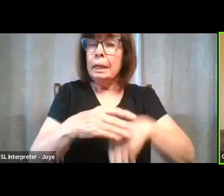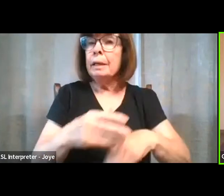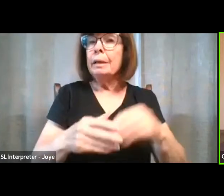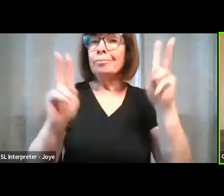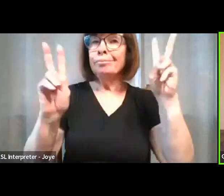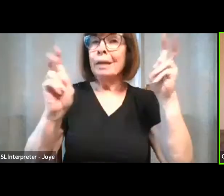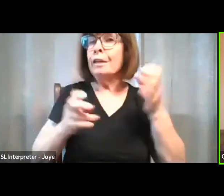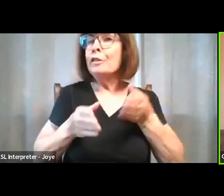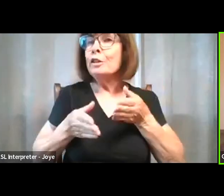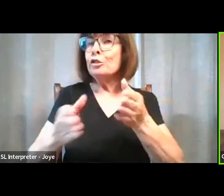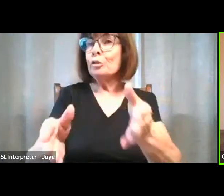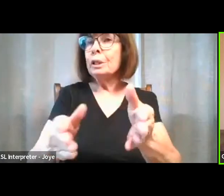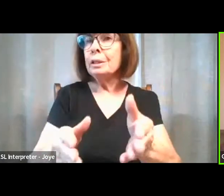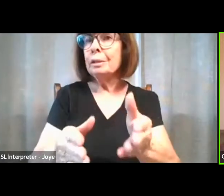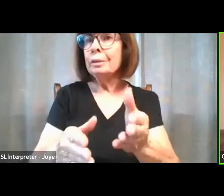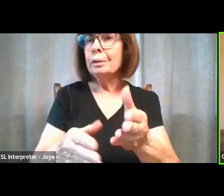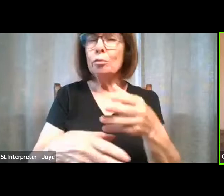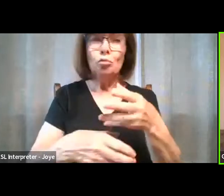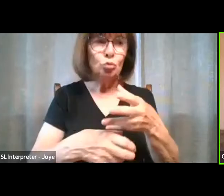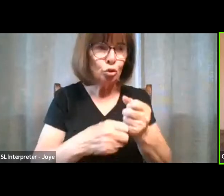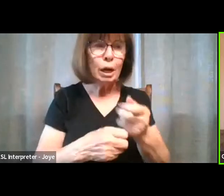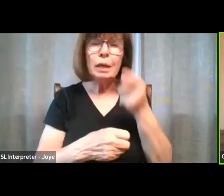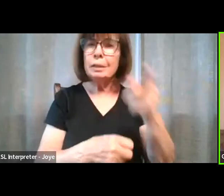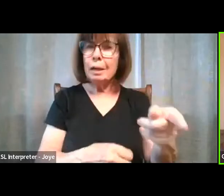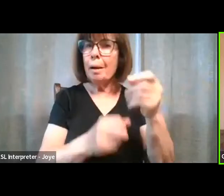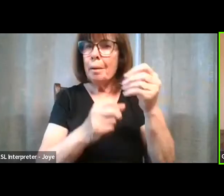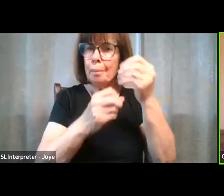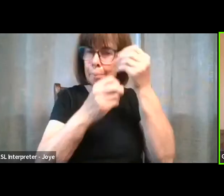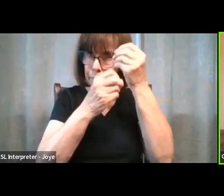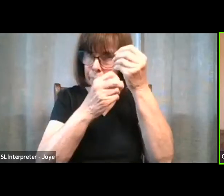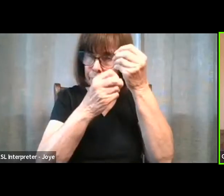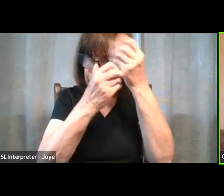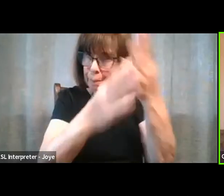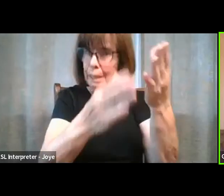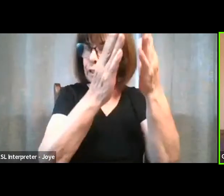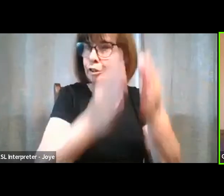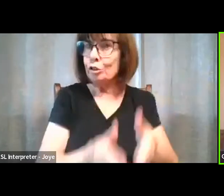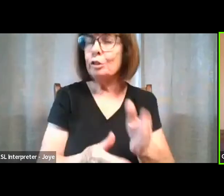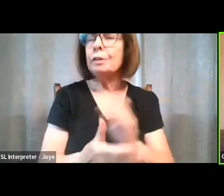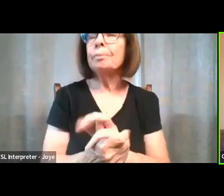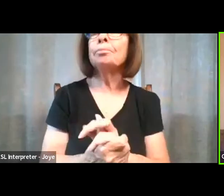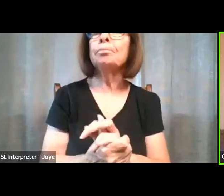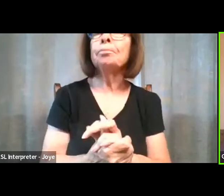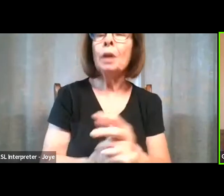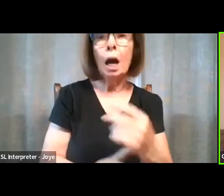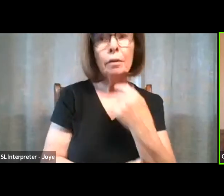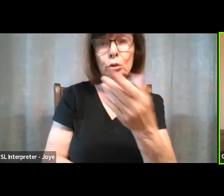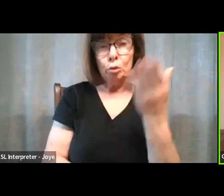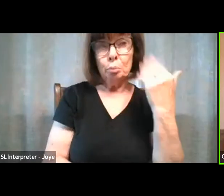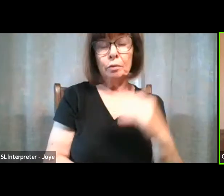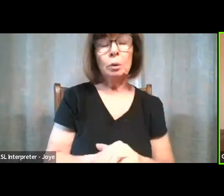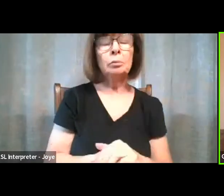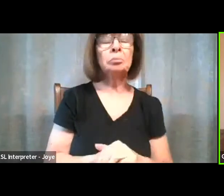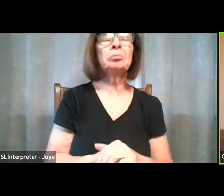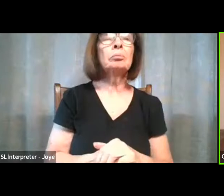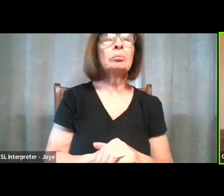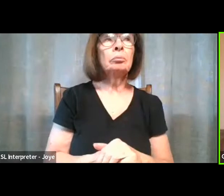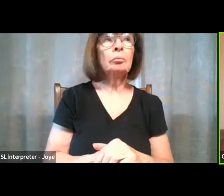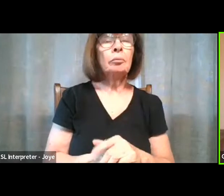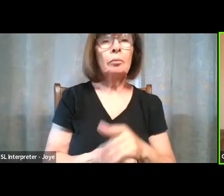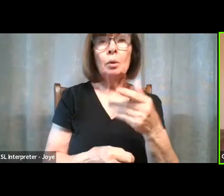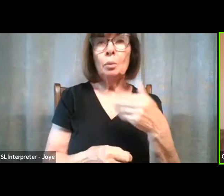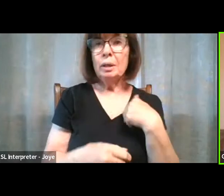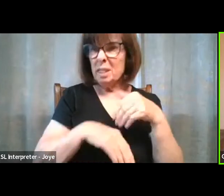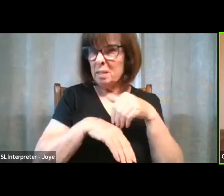platform. Mentioned it before, there is our efforts underway that we've sent the